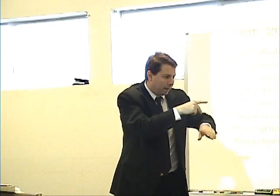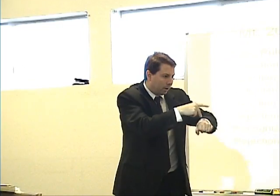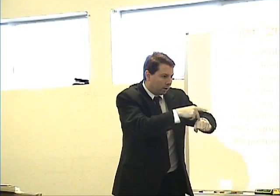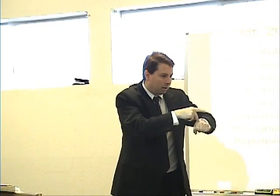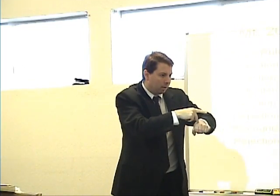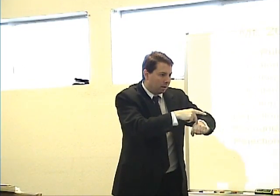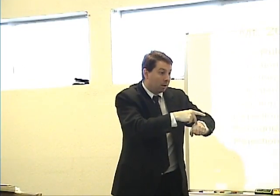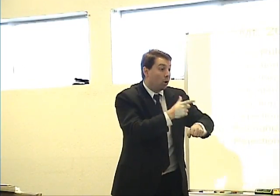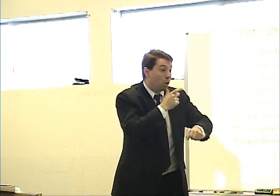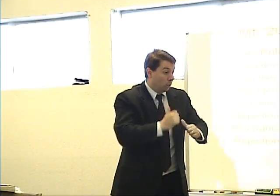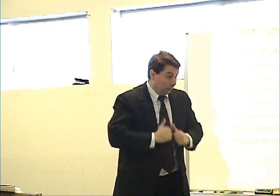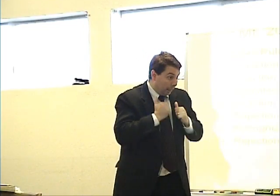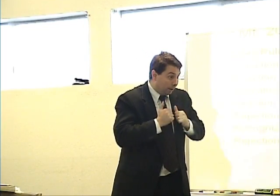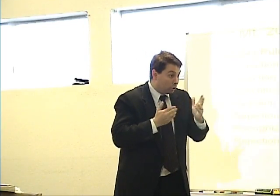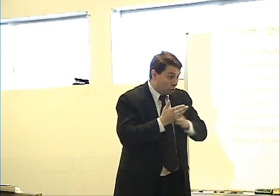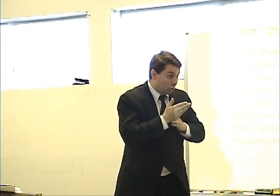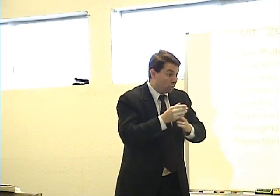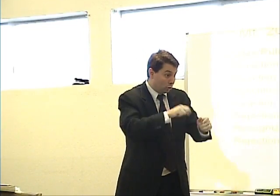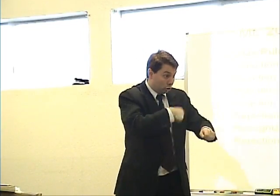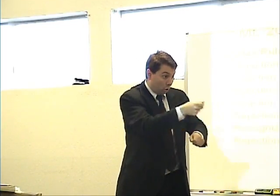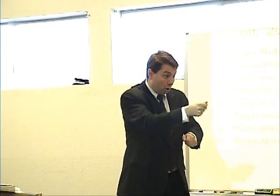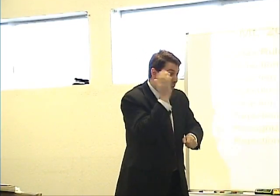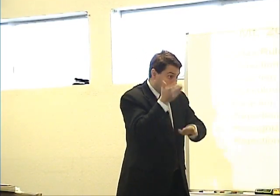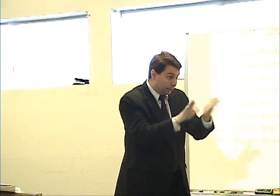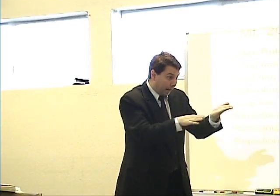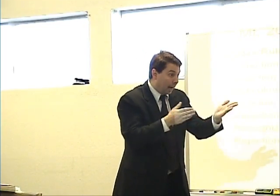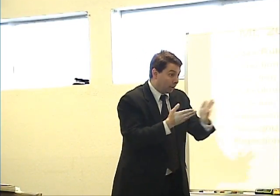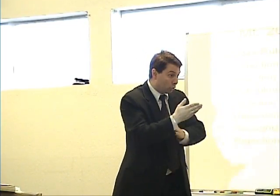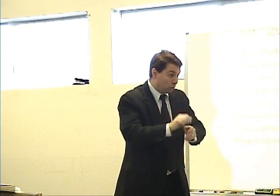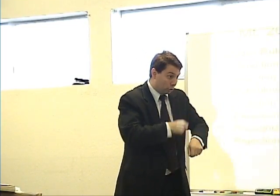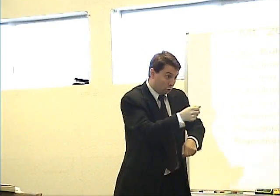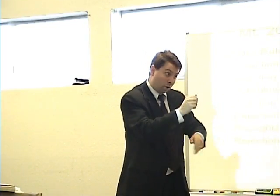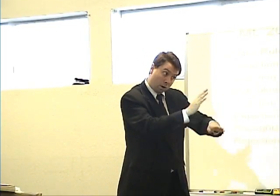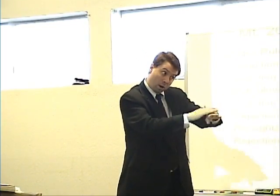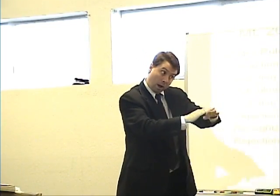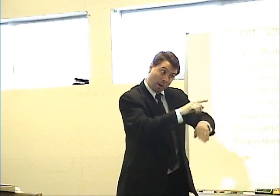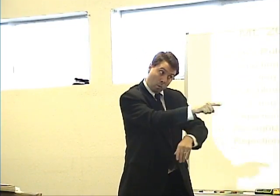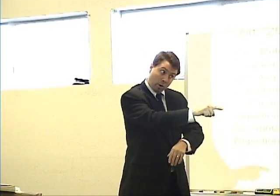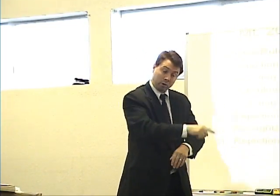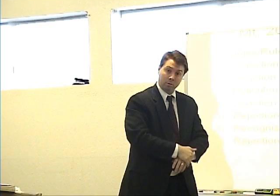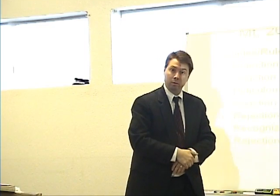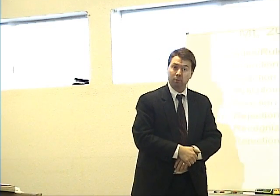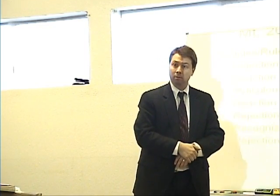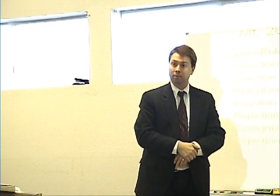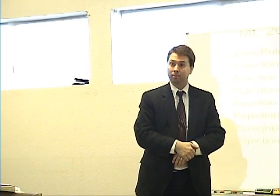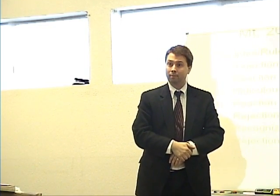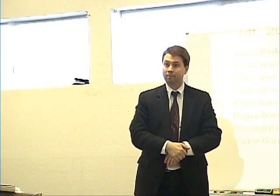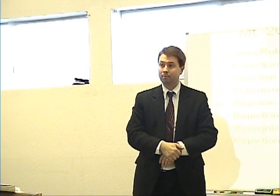Peter. Who lives through the sword will die through the sword. I warn you."